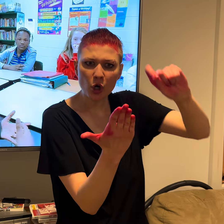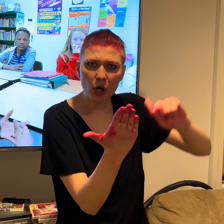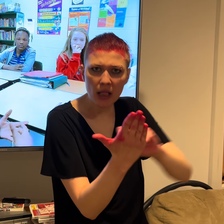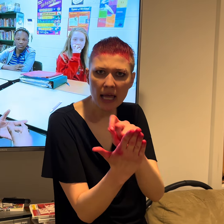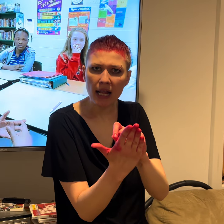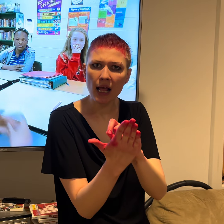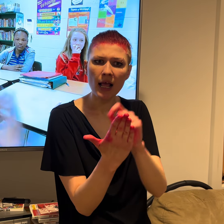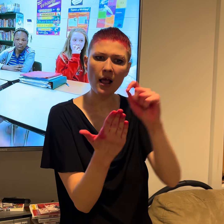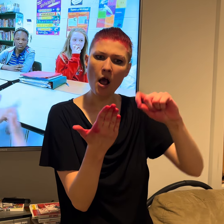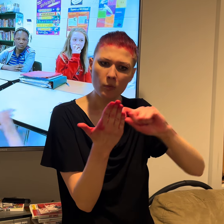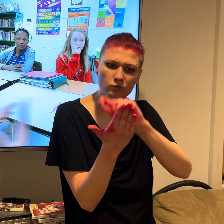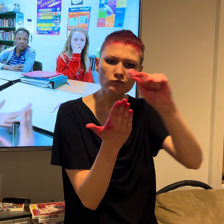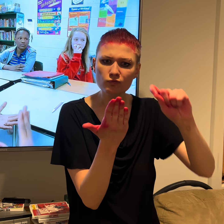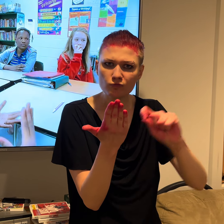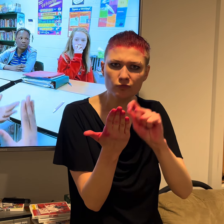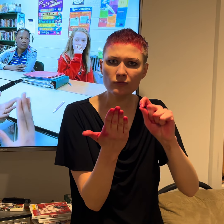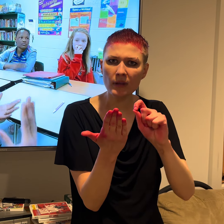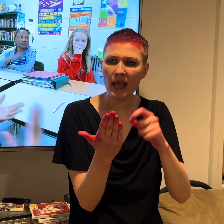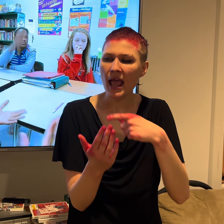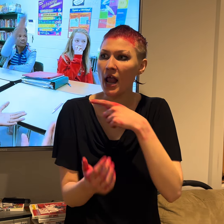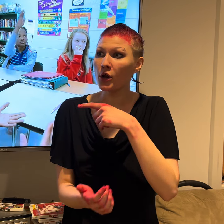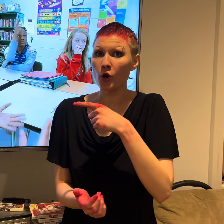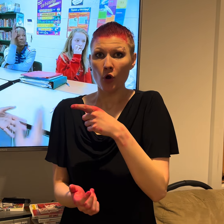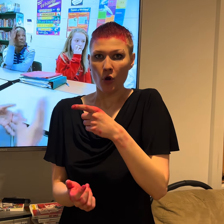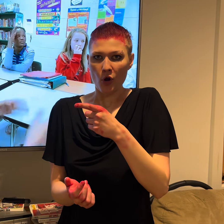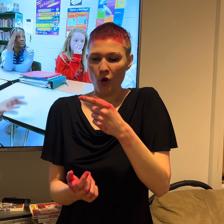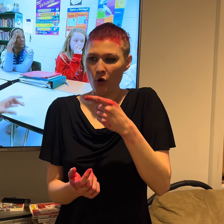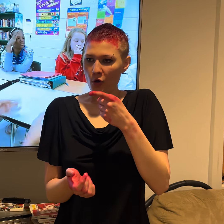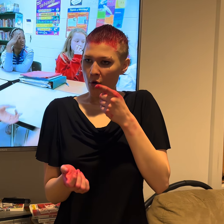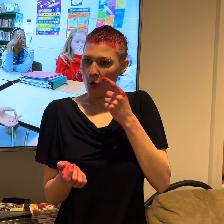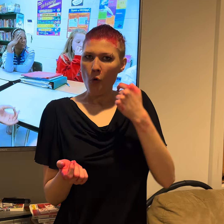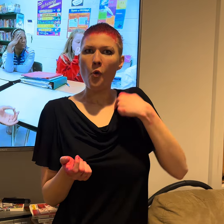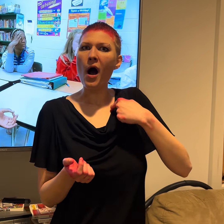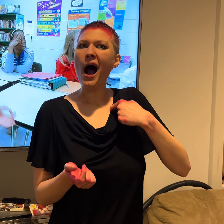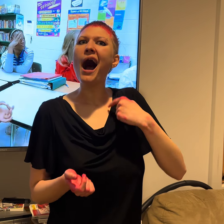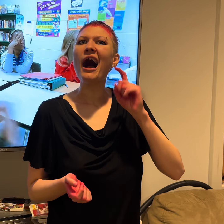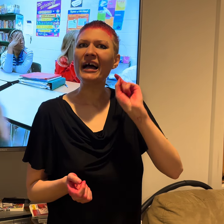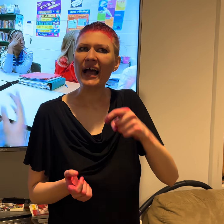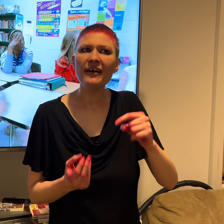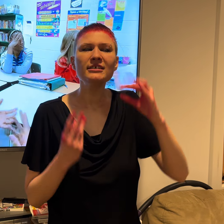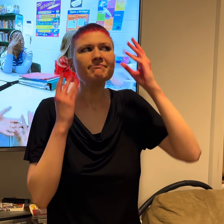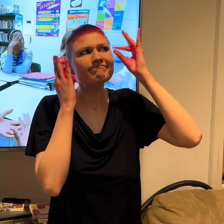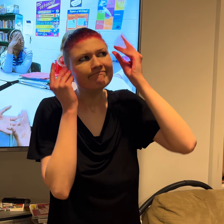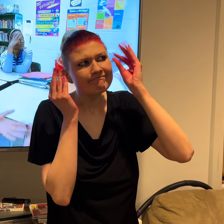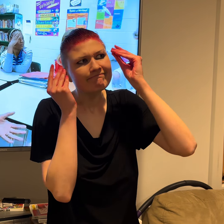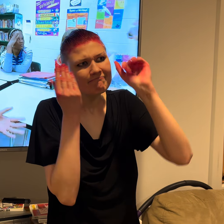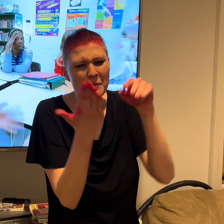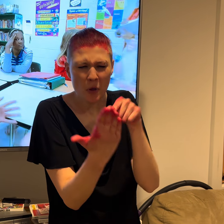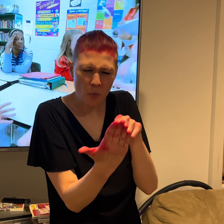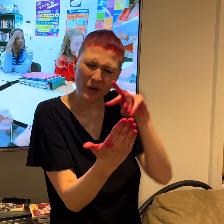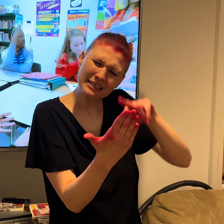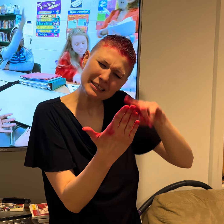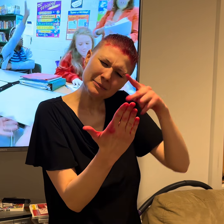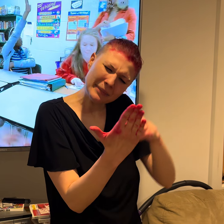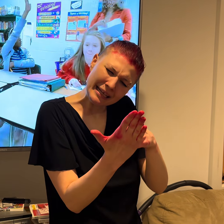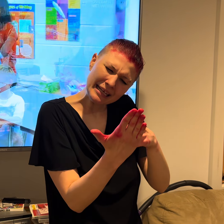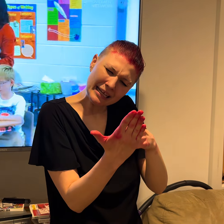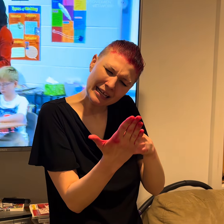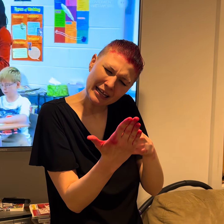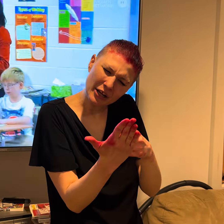kind of think over what it's talking about or try to figure out what it's trying to say. Very good.